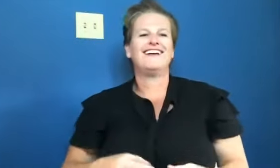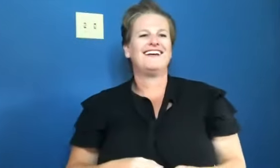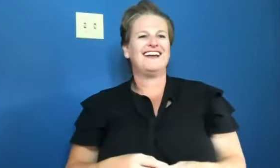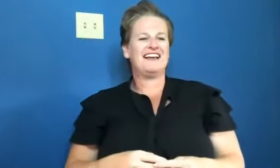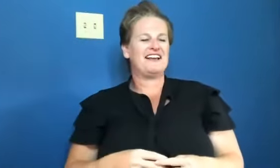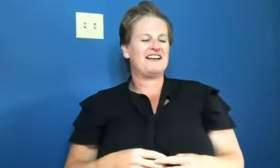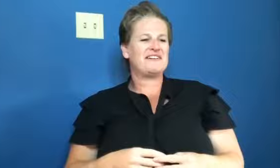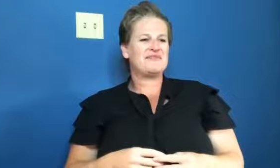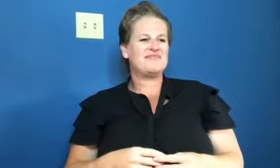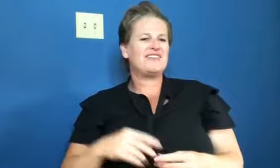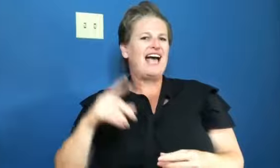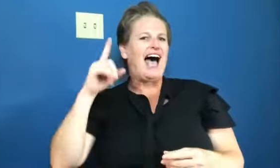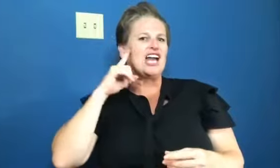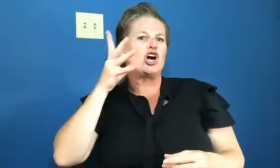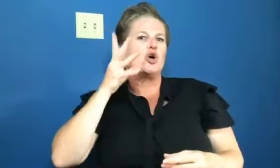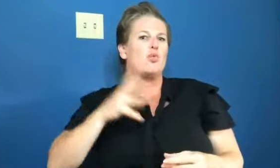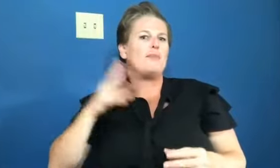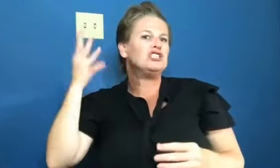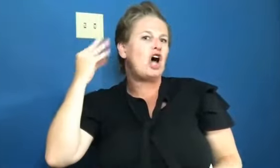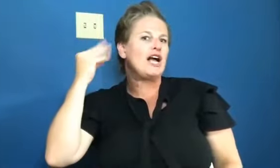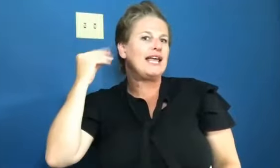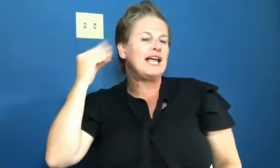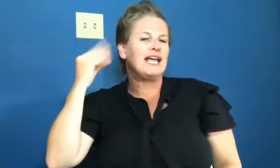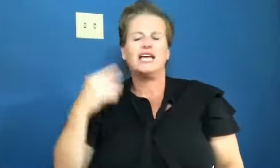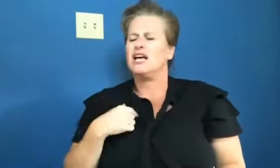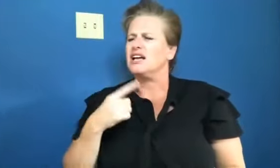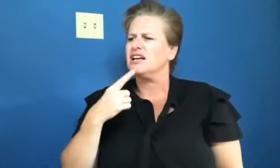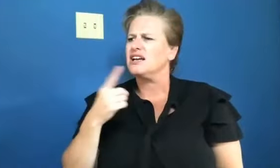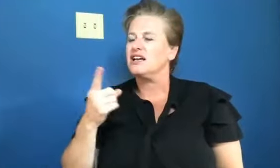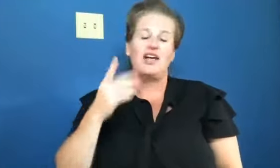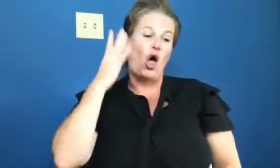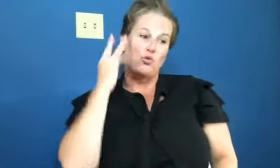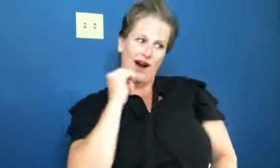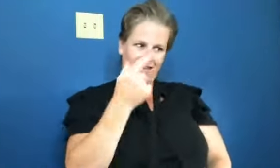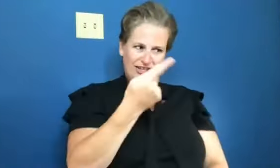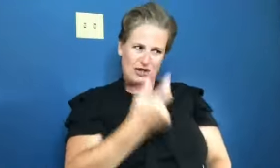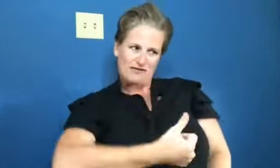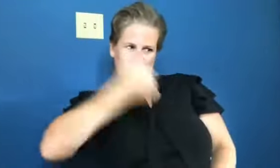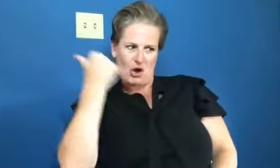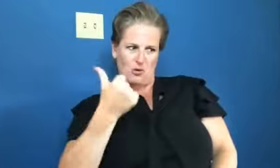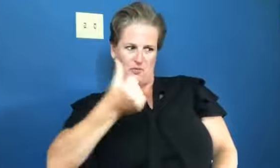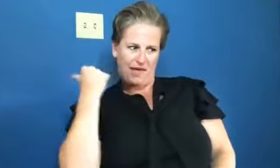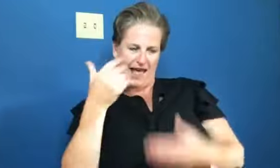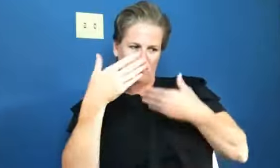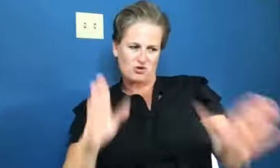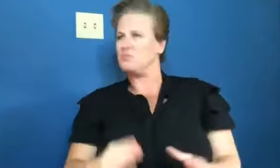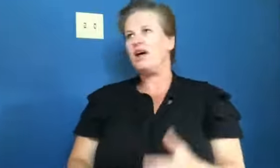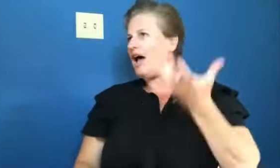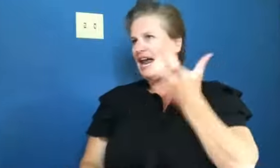And then I hear this woman talking to my husband, and she says, why don't we go to the back room? And he says, I don't want to go to the back room. And she said, why? And he